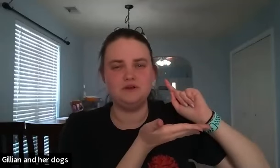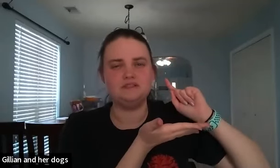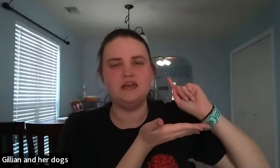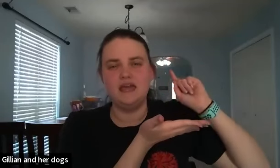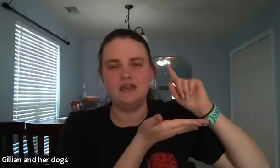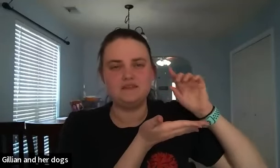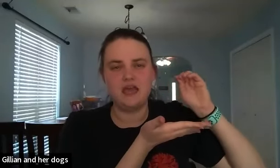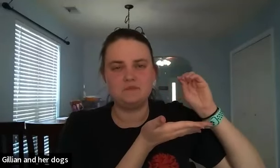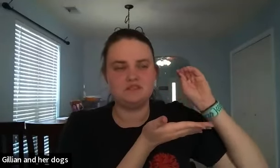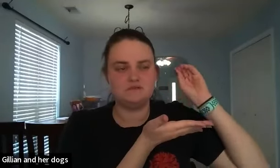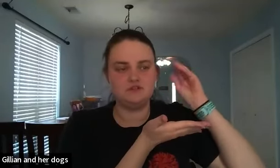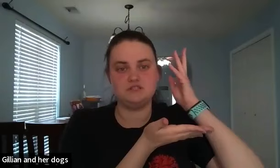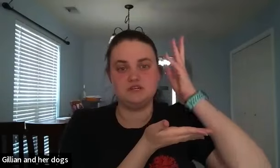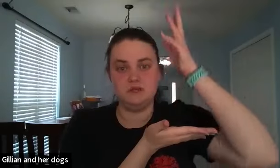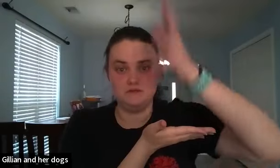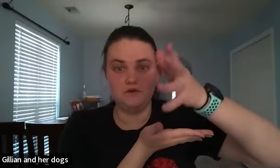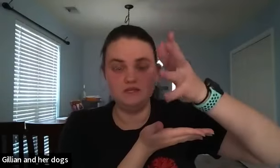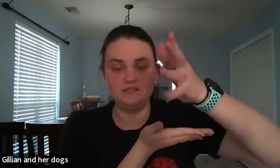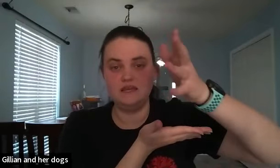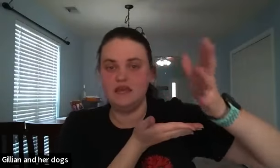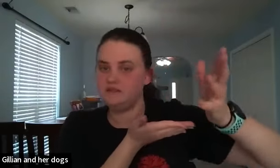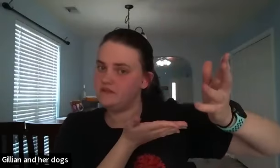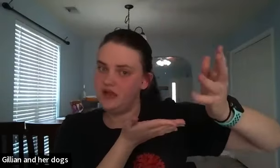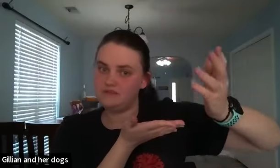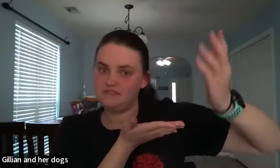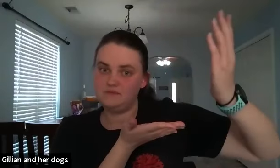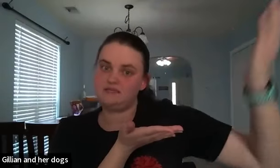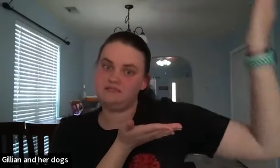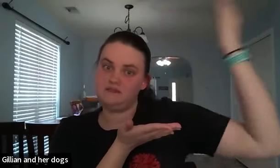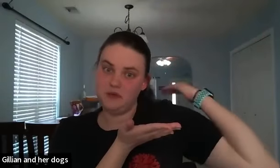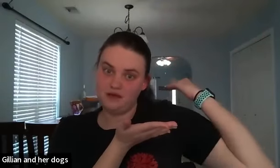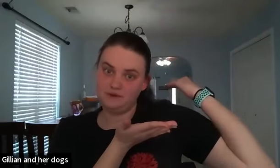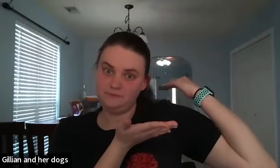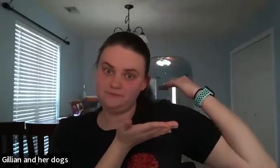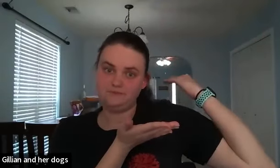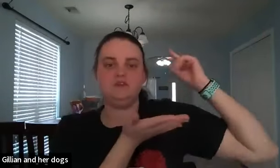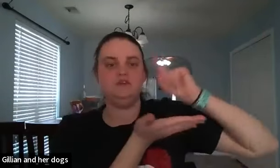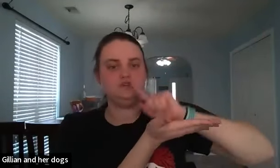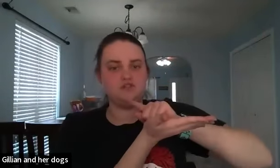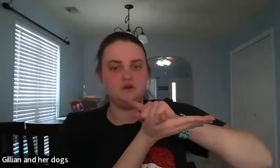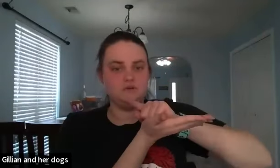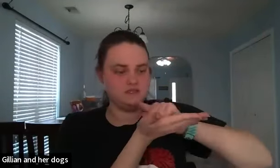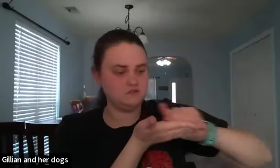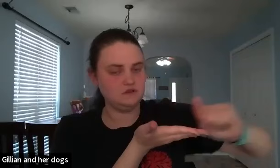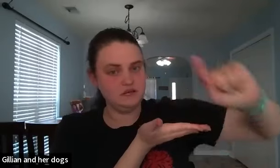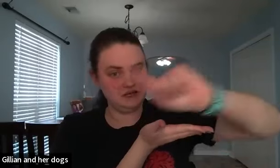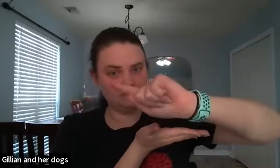notice anything that happens in the future is going to be in the front. Anything that happens in the past is in the back. So this one's our next